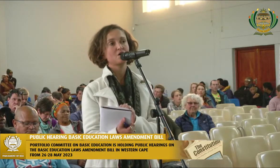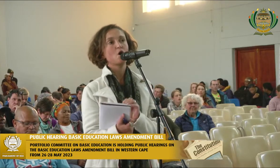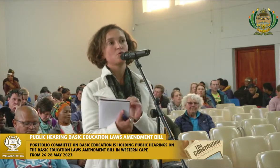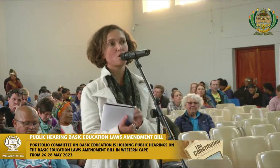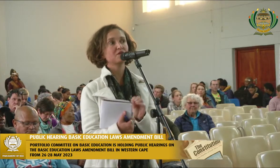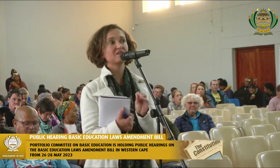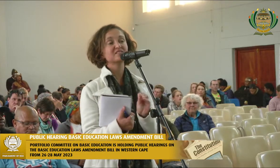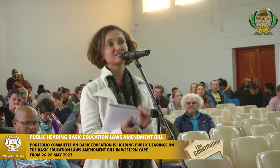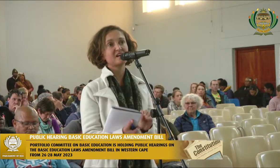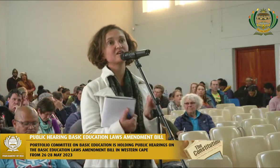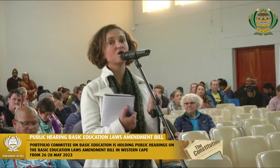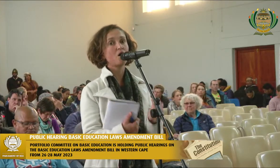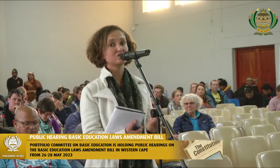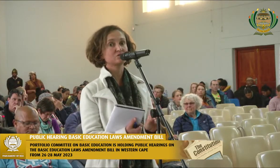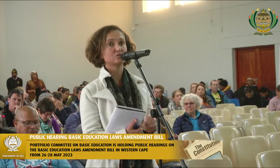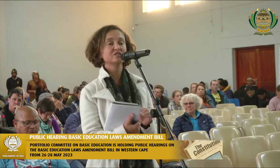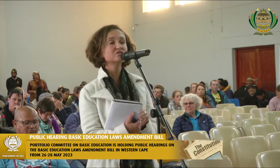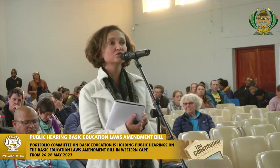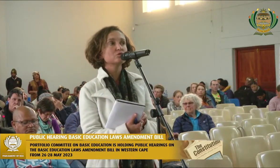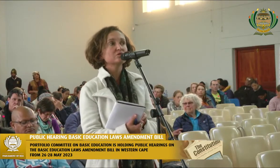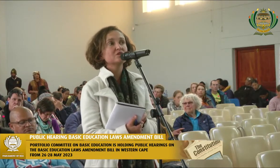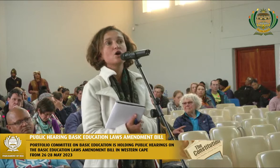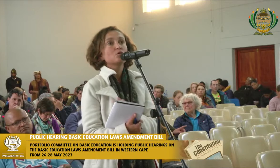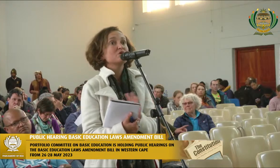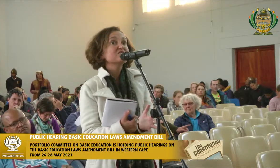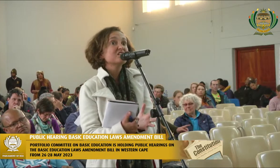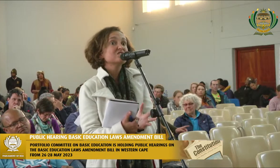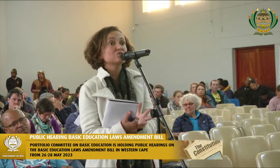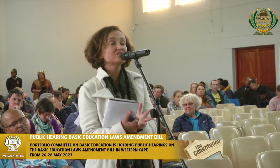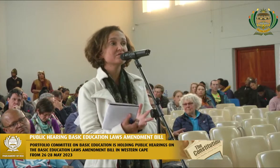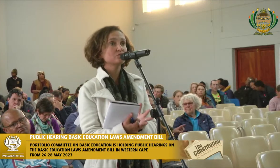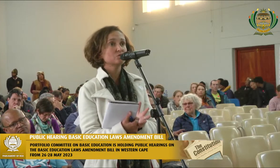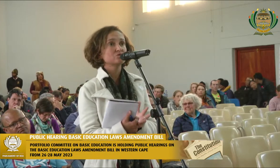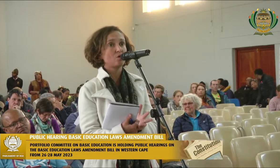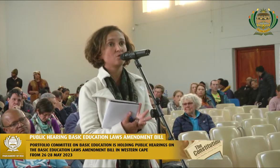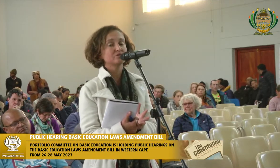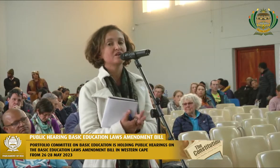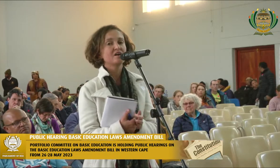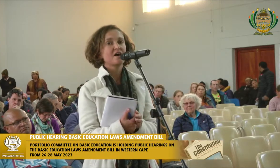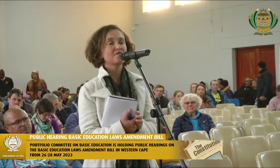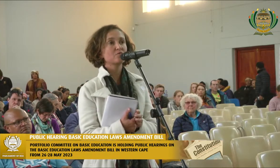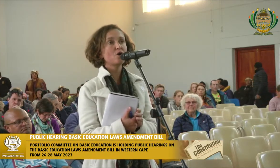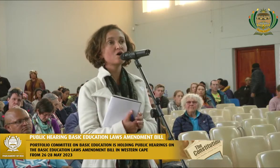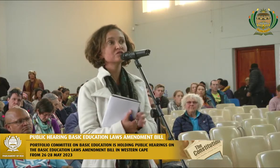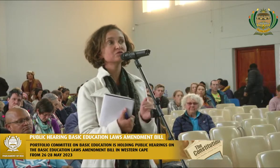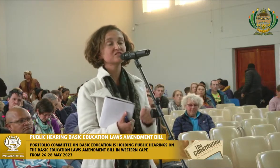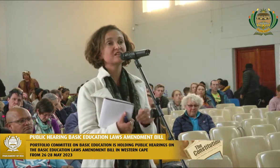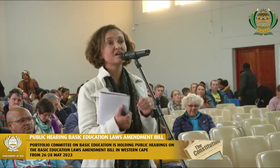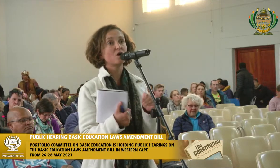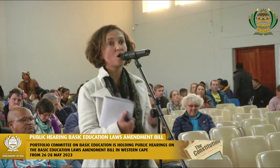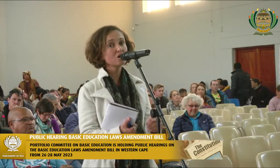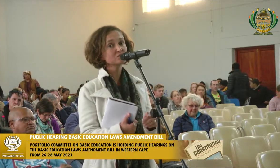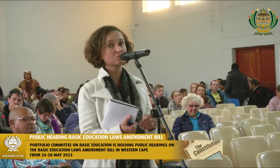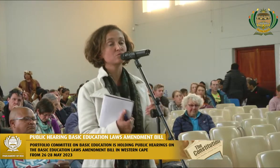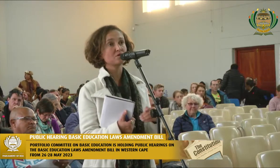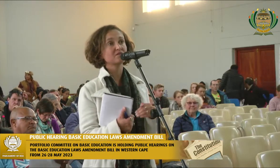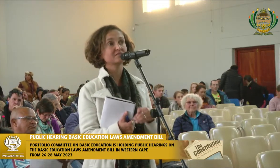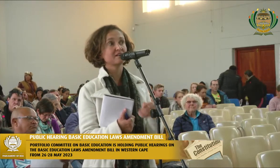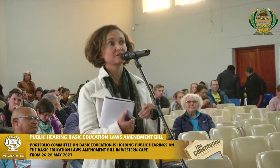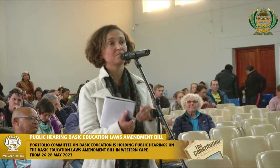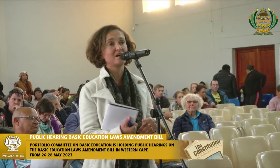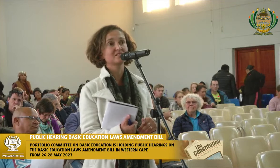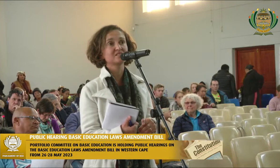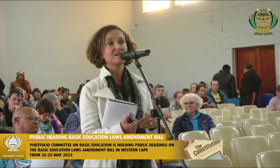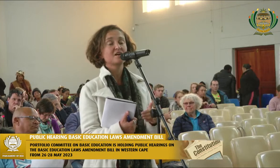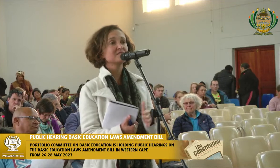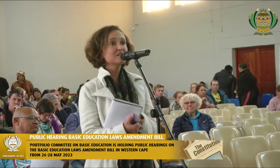bus rather than stay in a hostel. These are children who are 6 or 7 years old and they were asked to stay in a hostel rather than